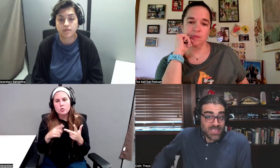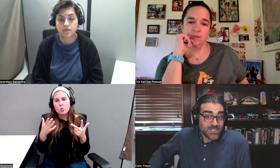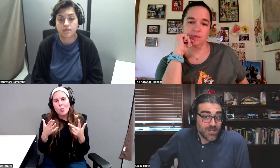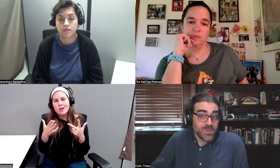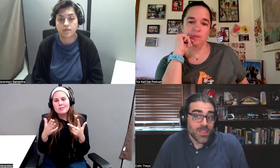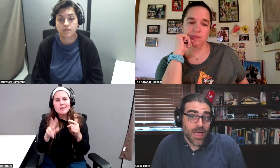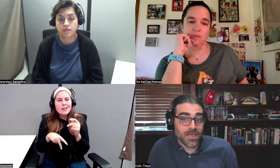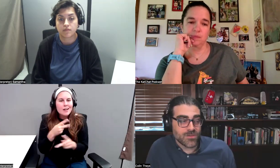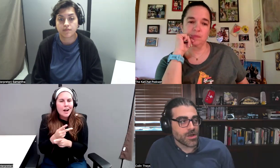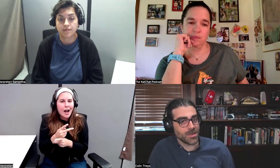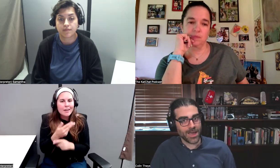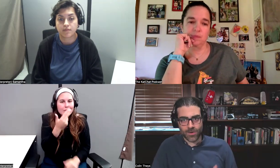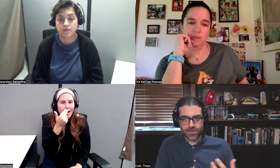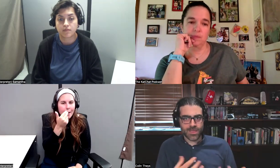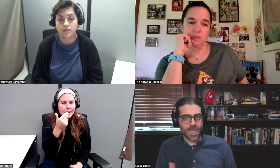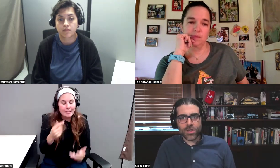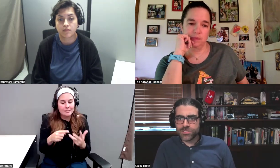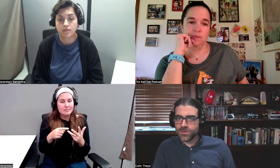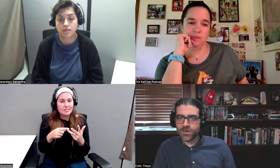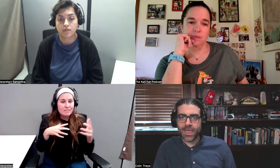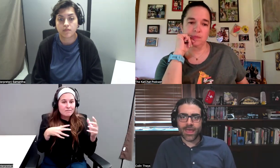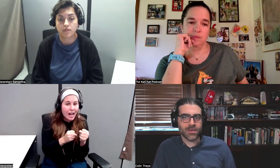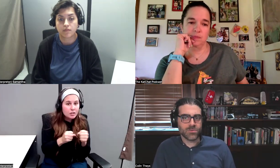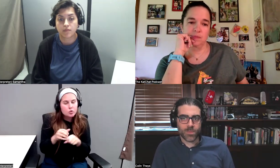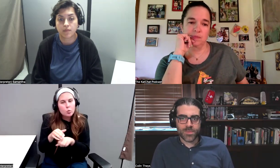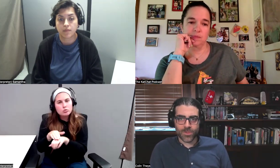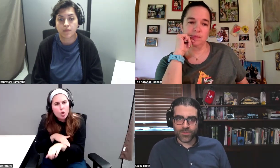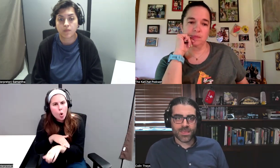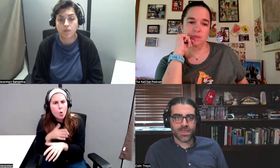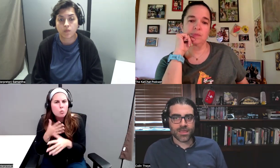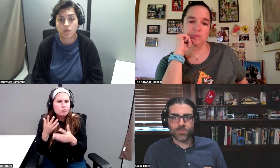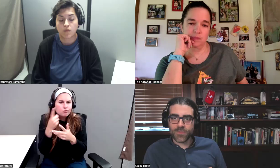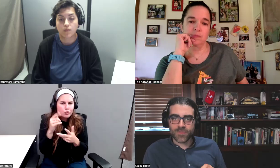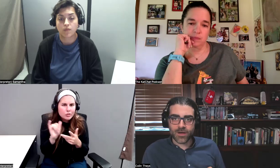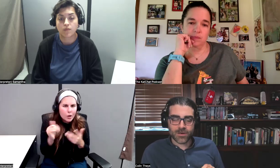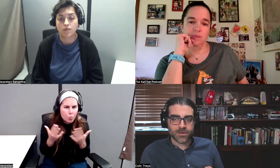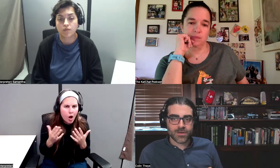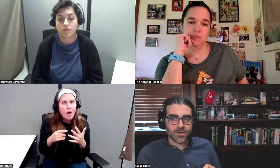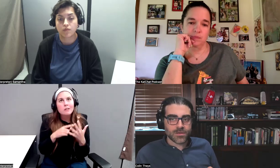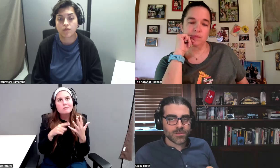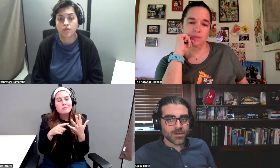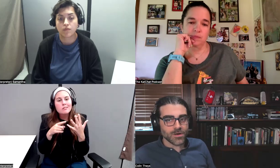the pace going to be like, talking about character and what people are thinking and what